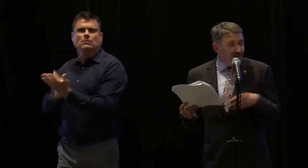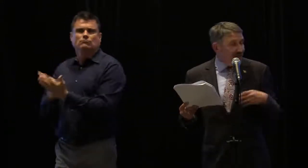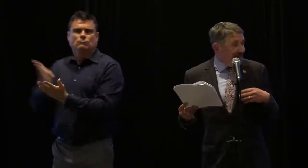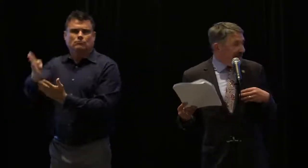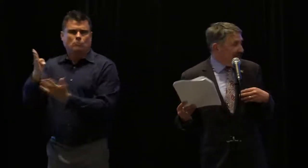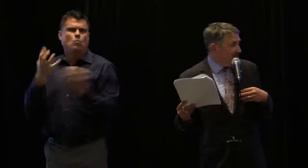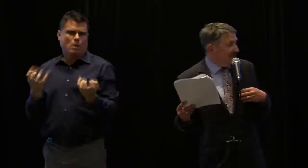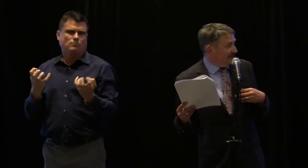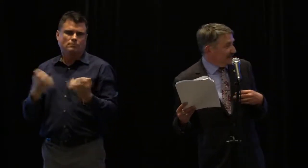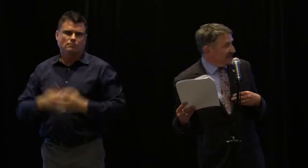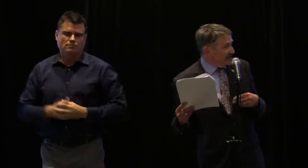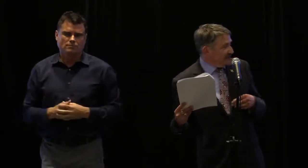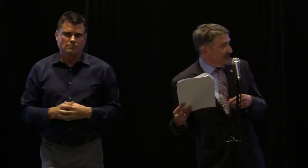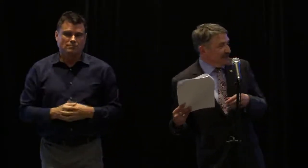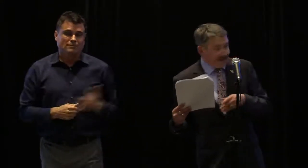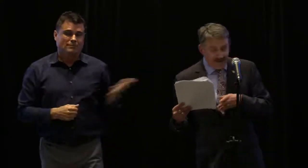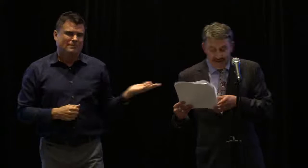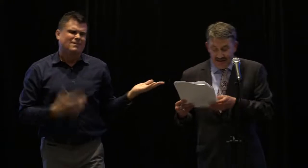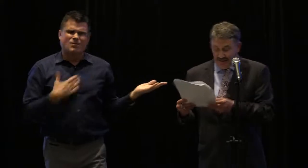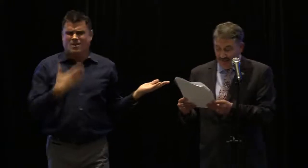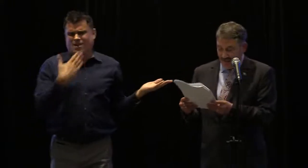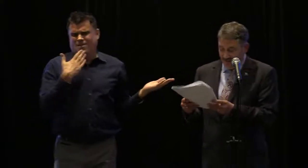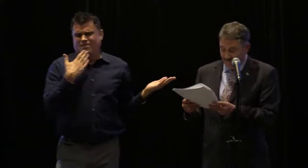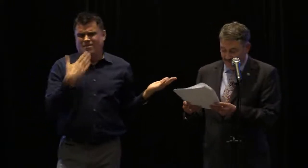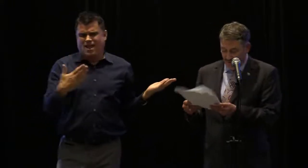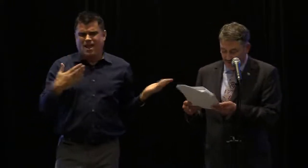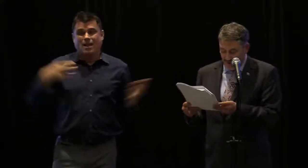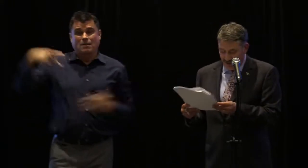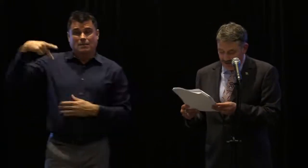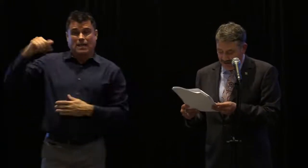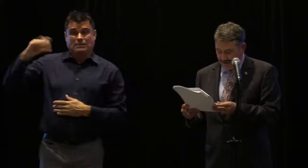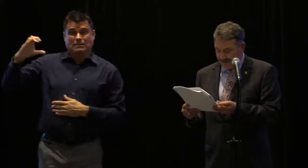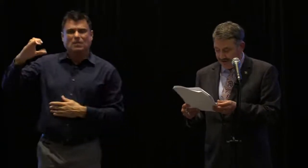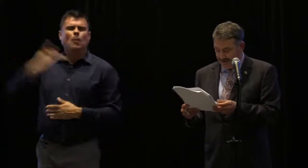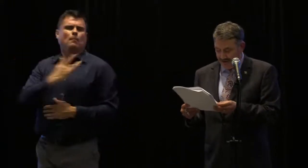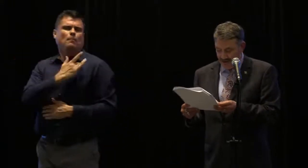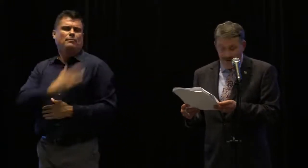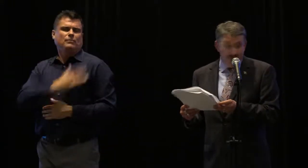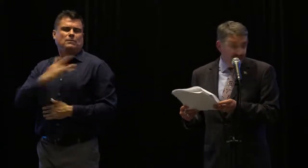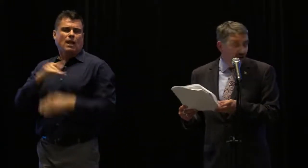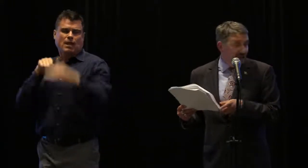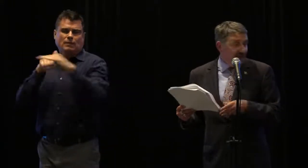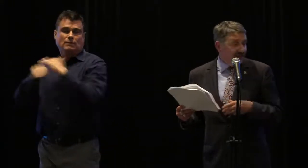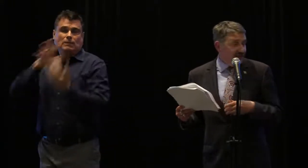And I want to thank the Provincial Accessibility Committee for their work.